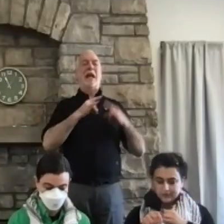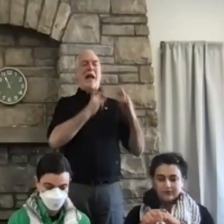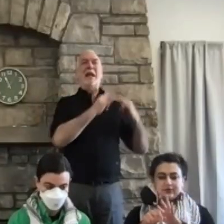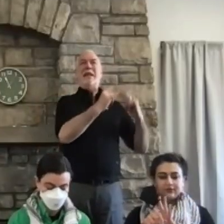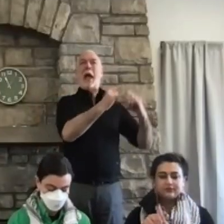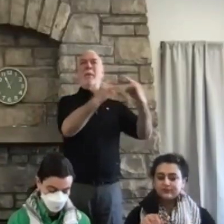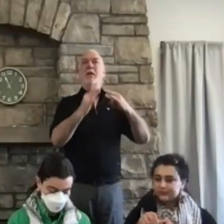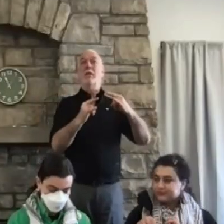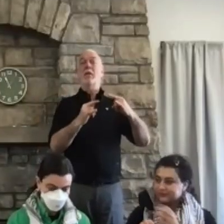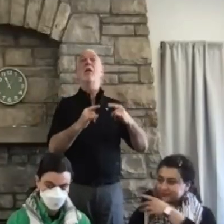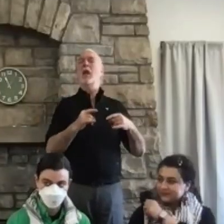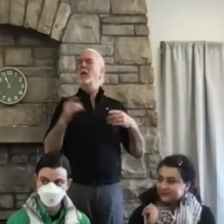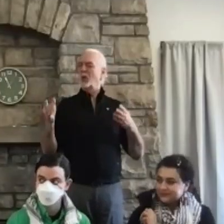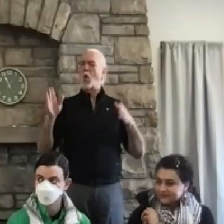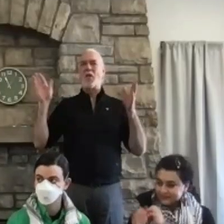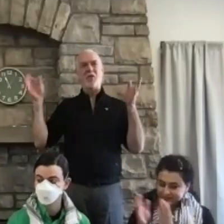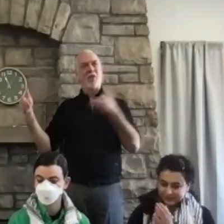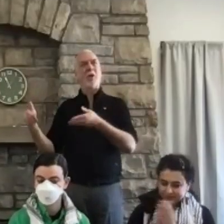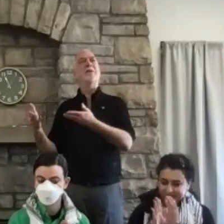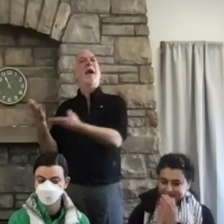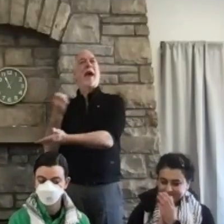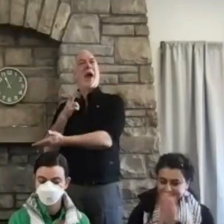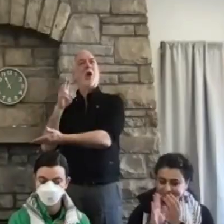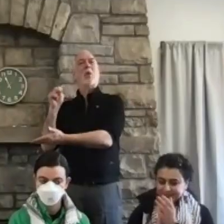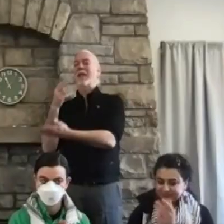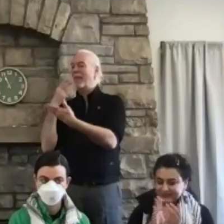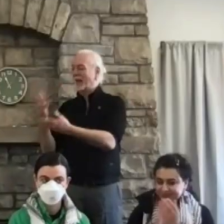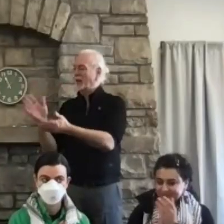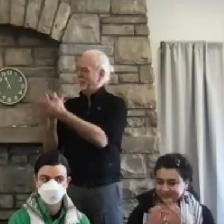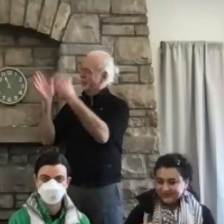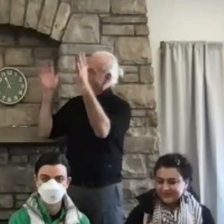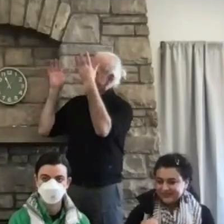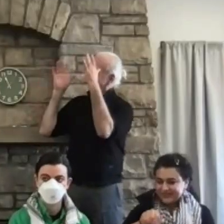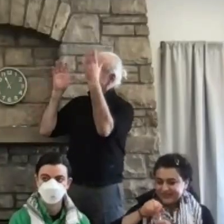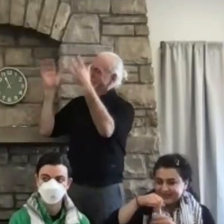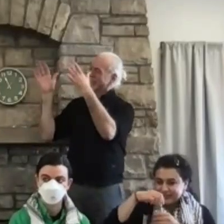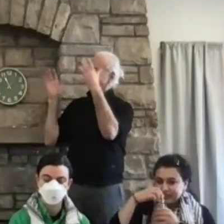Camp Nenukasi. Let's welcome Aaron. Thank you for being here.